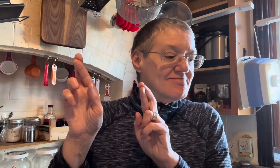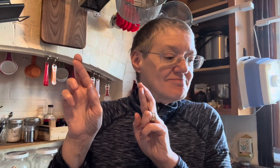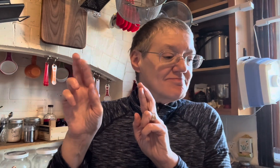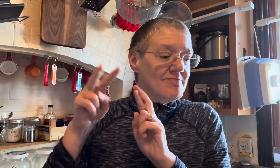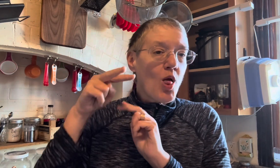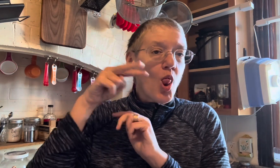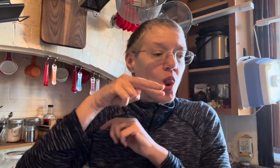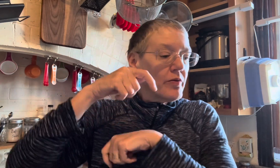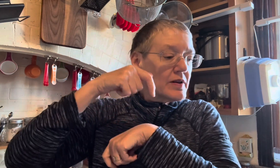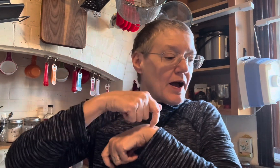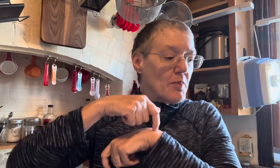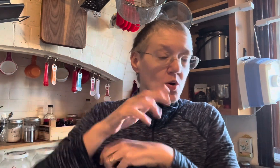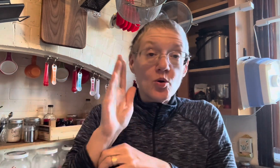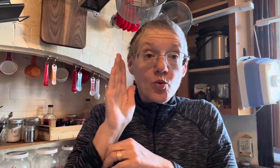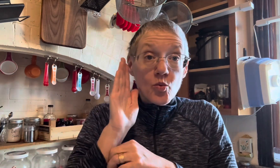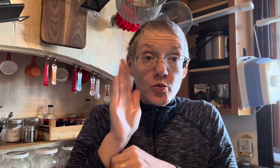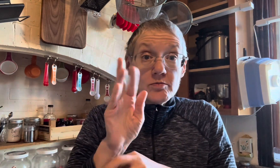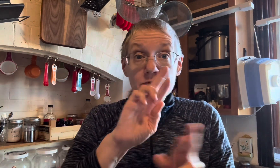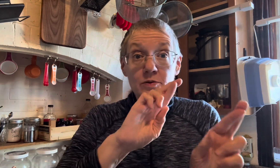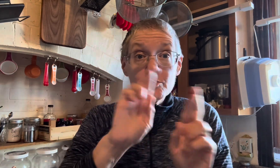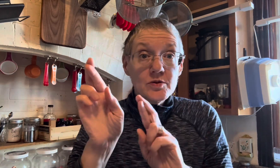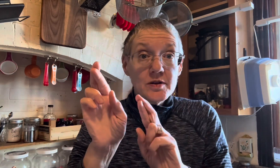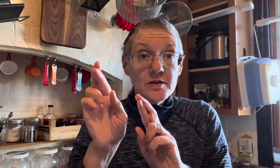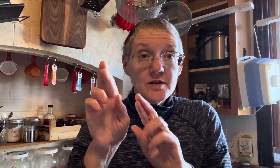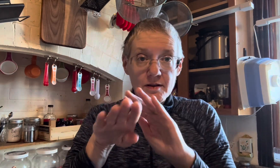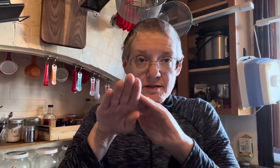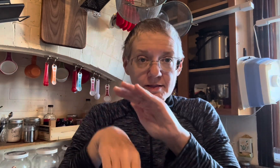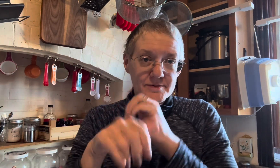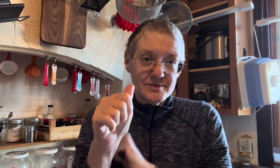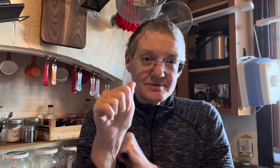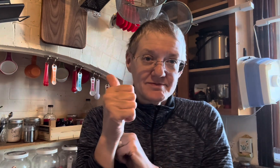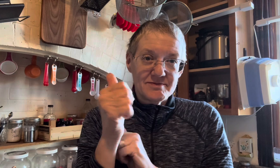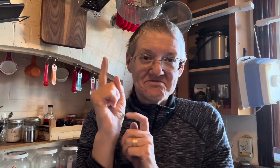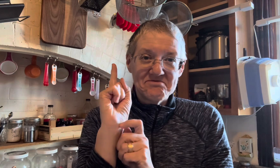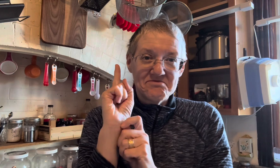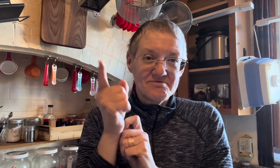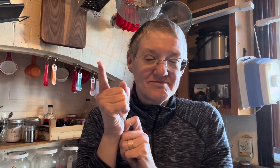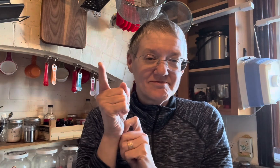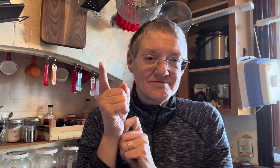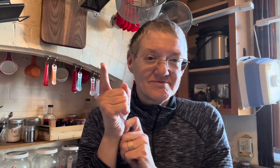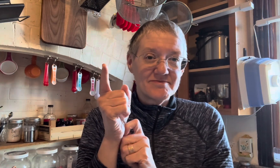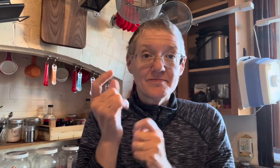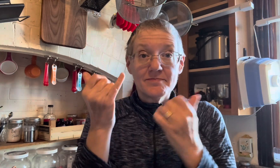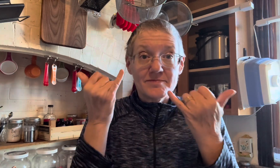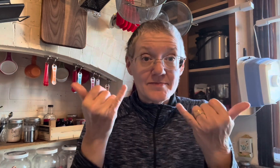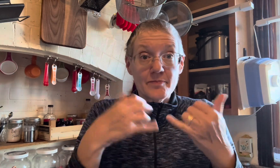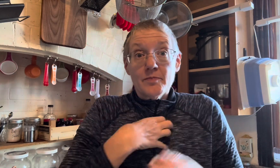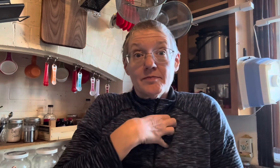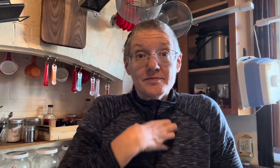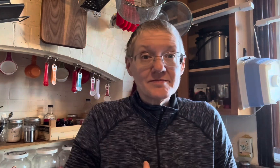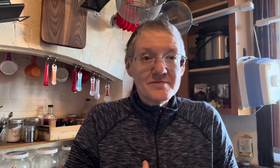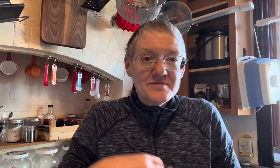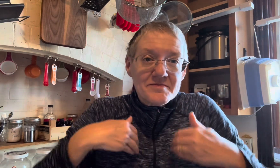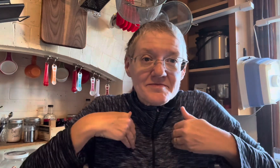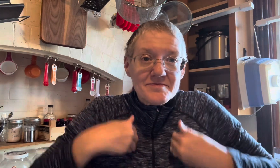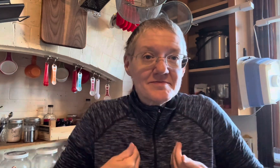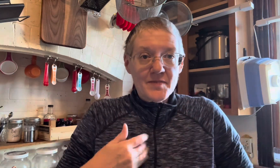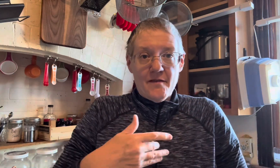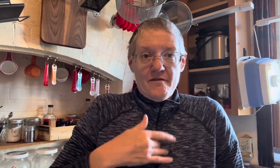quickly. It's going to be ready in less than 10 minutes. Because honestly, I'm hungry